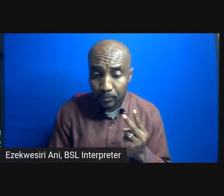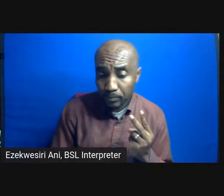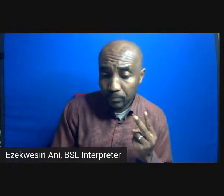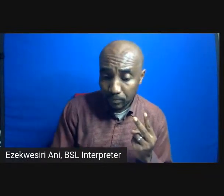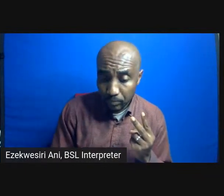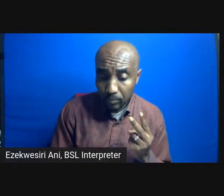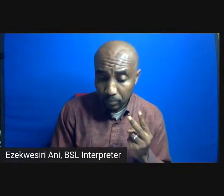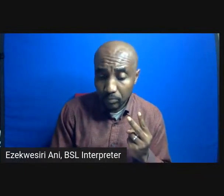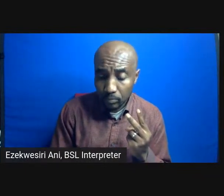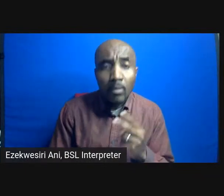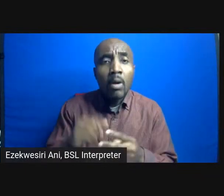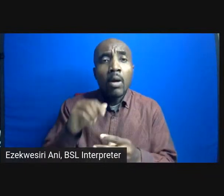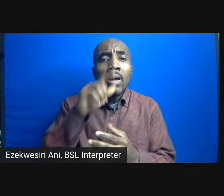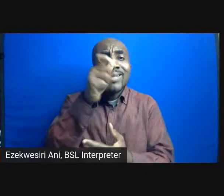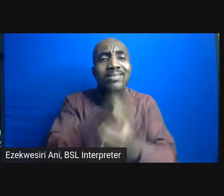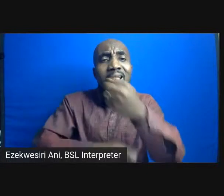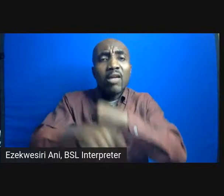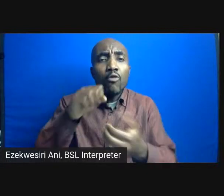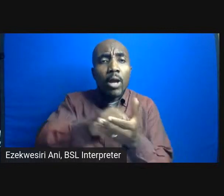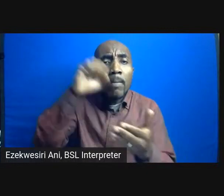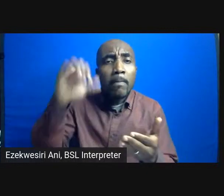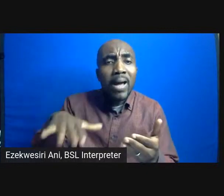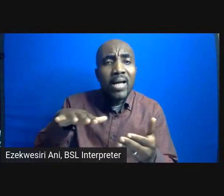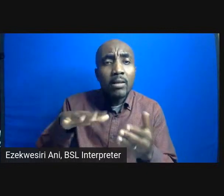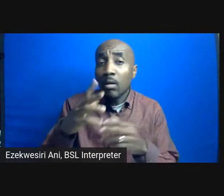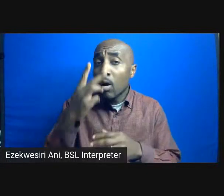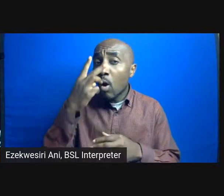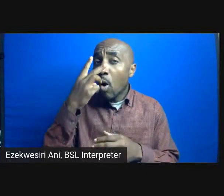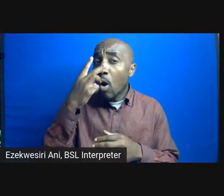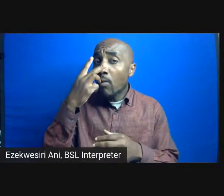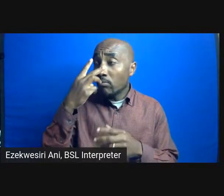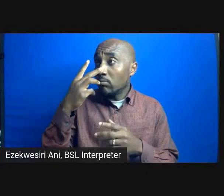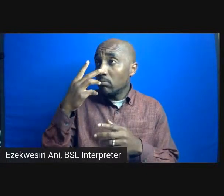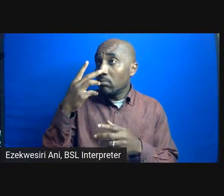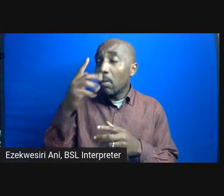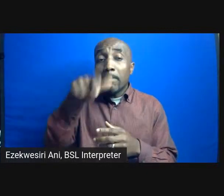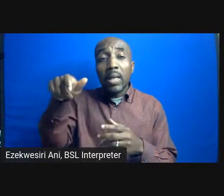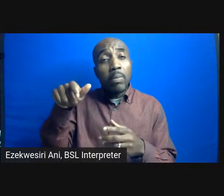Following the banning of slavery, former slave owners